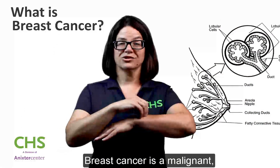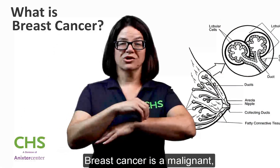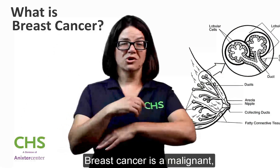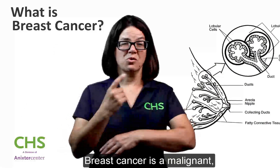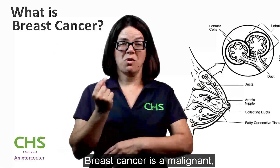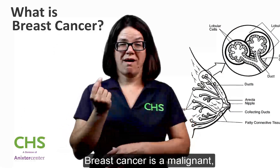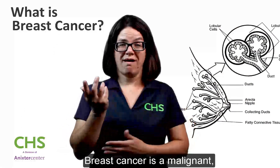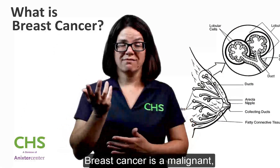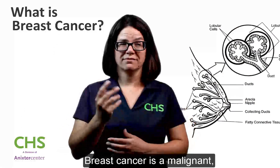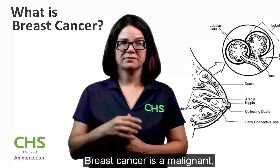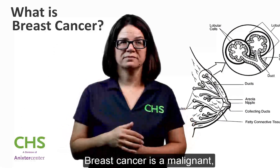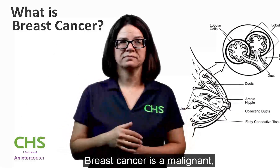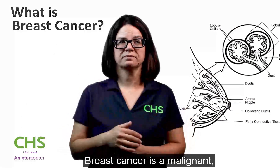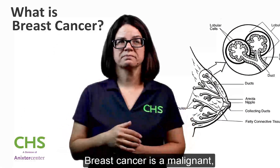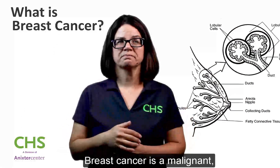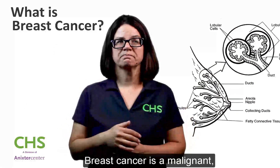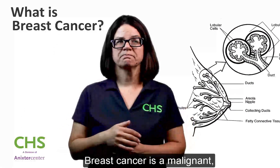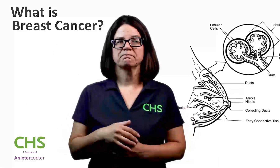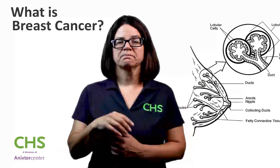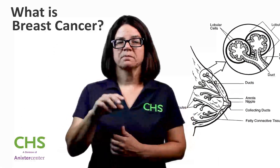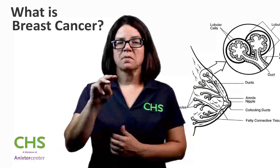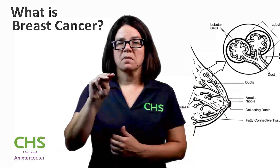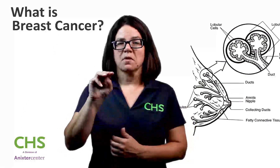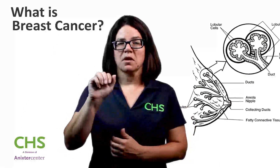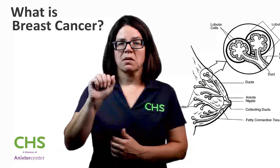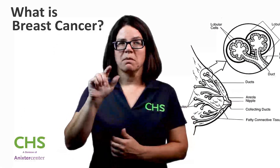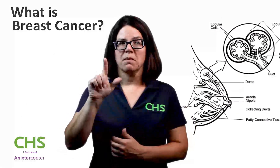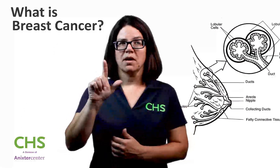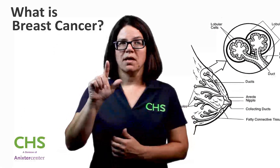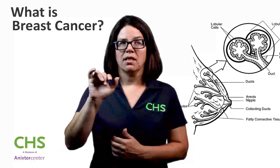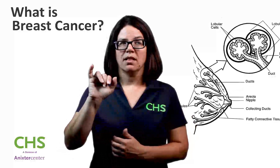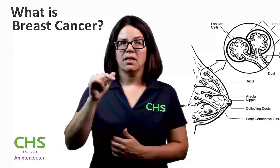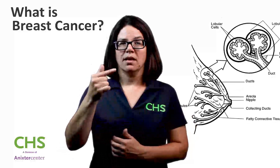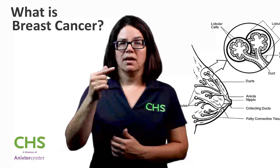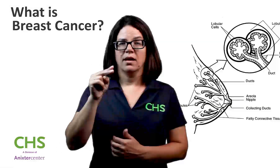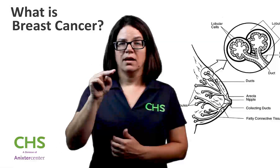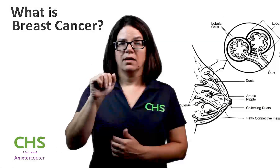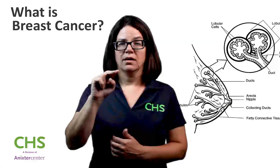Breast cancer is a malignant,